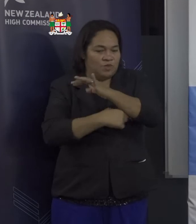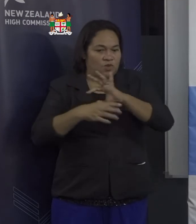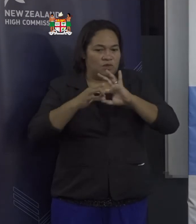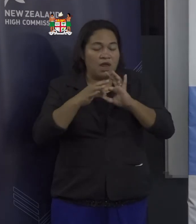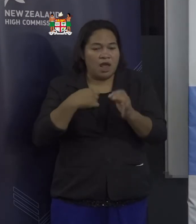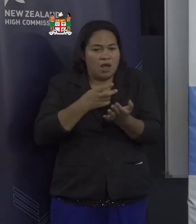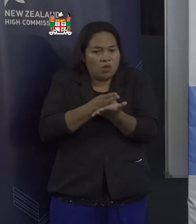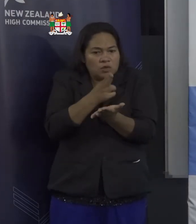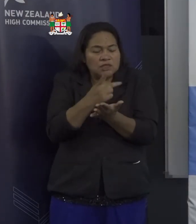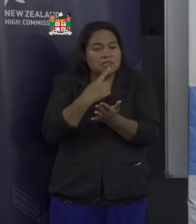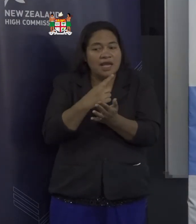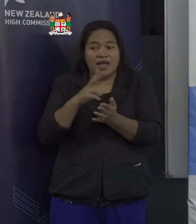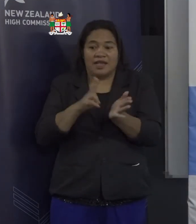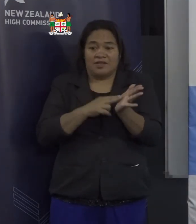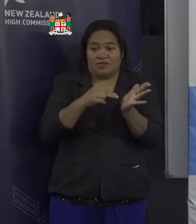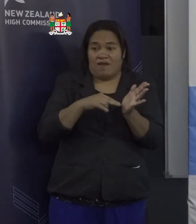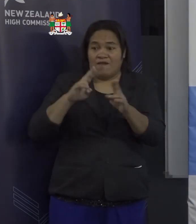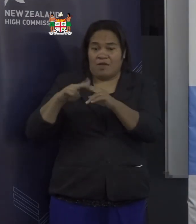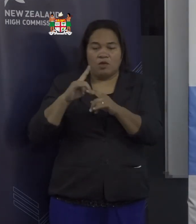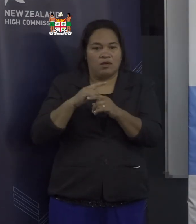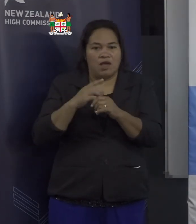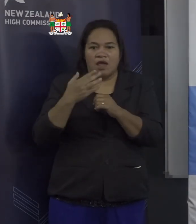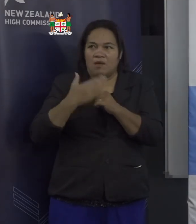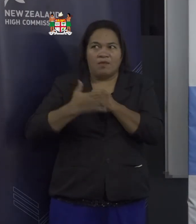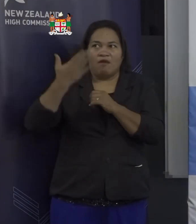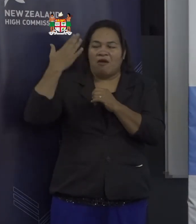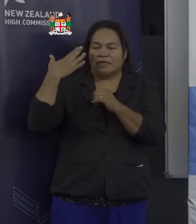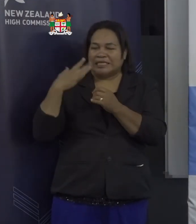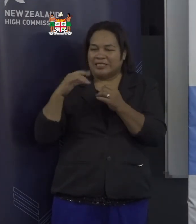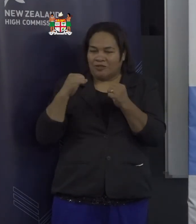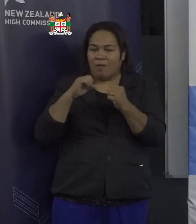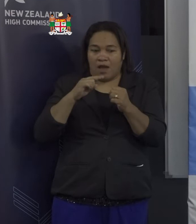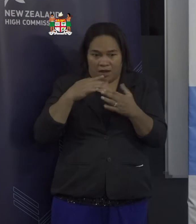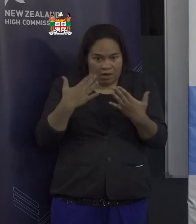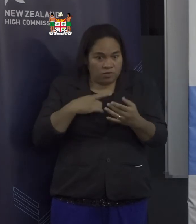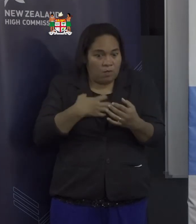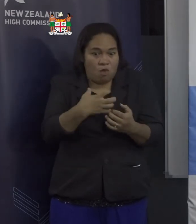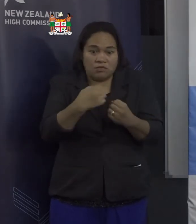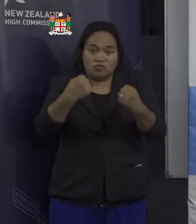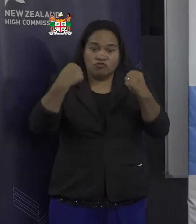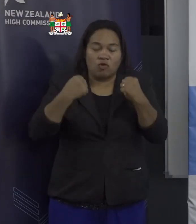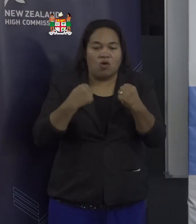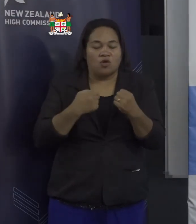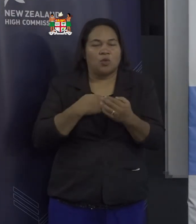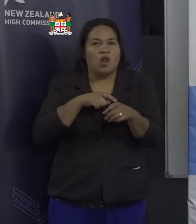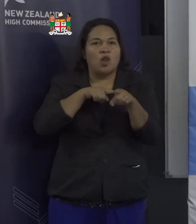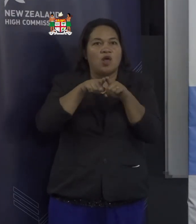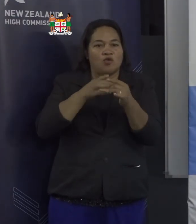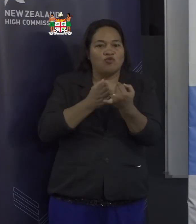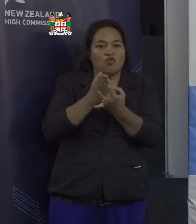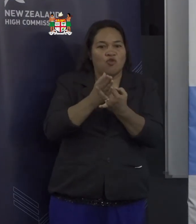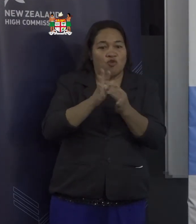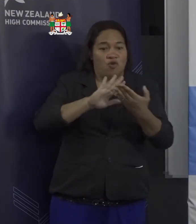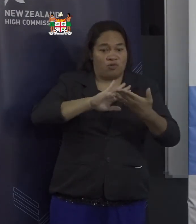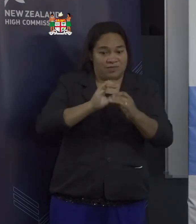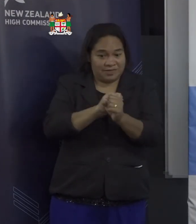like the relationship between Fiji and New Zealand has never been stronger. And one thing that we have learnt through the COVID pandemic is that we are stronger